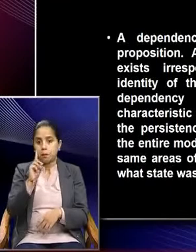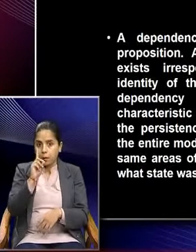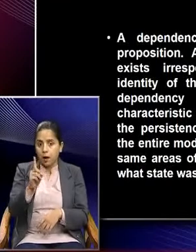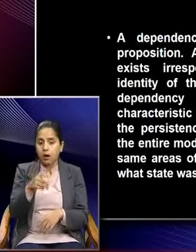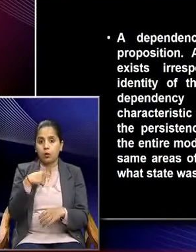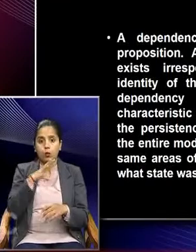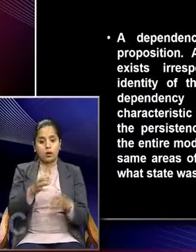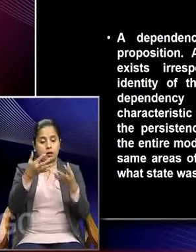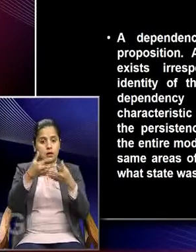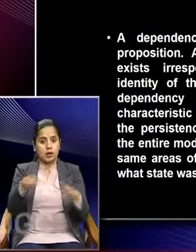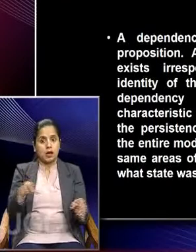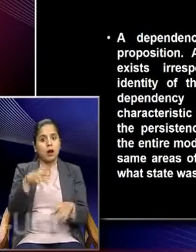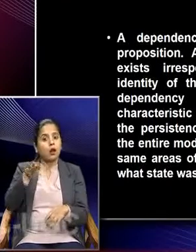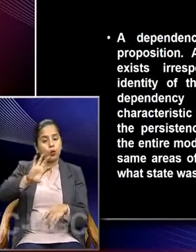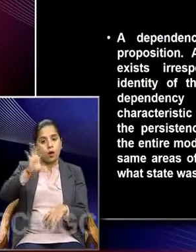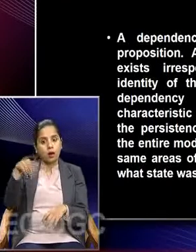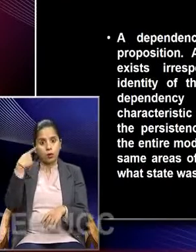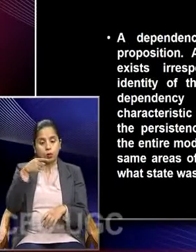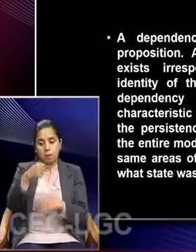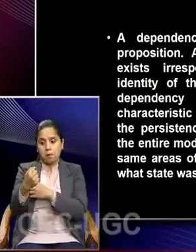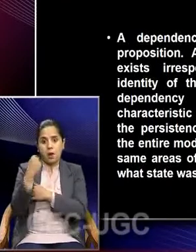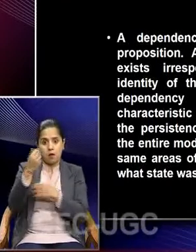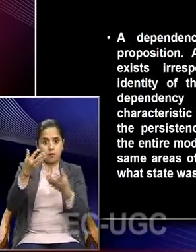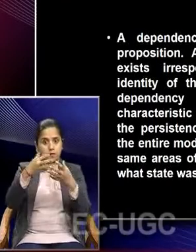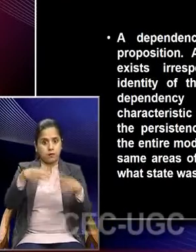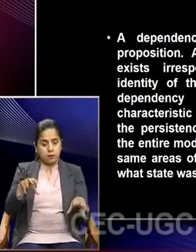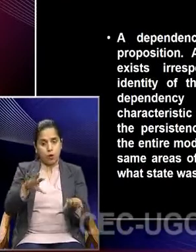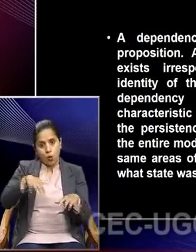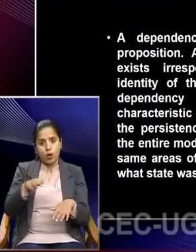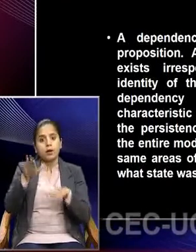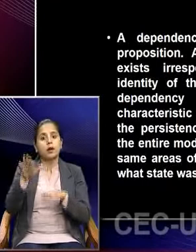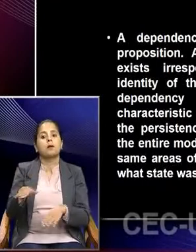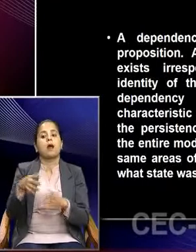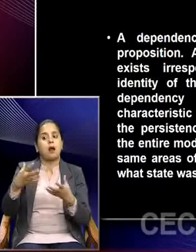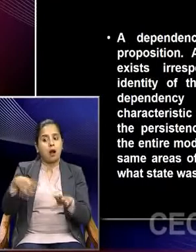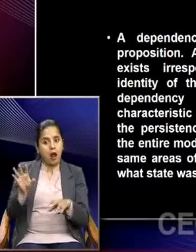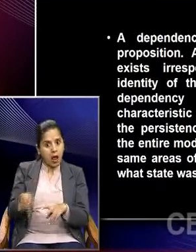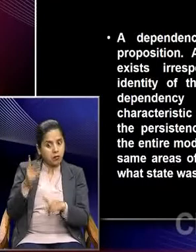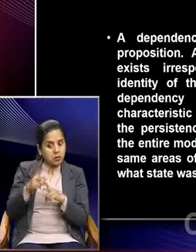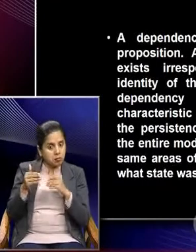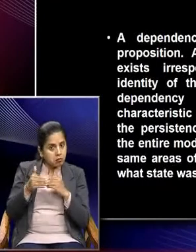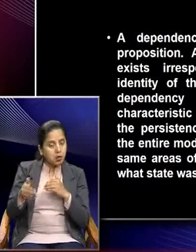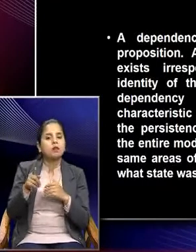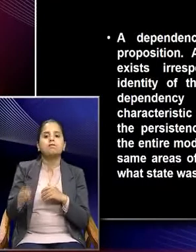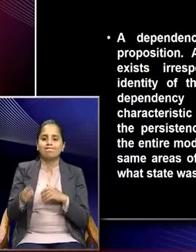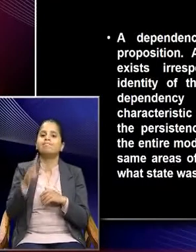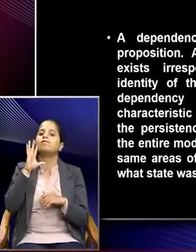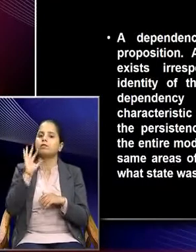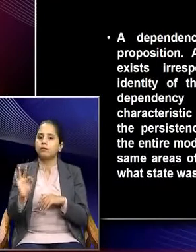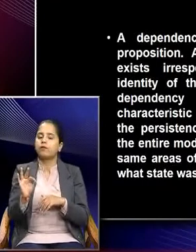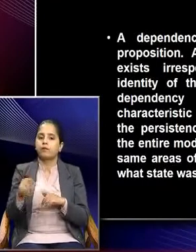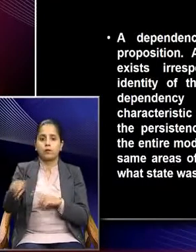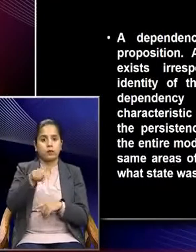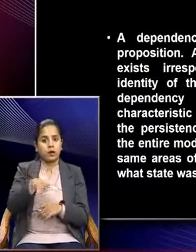division of state between dominant and dependent persists. To a dependency theorist, the